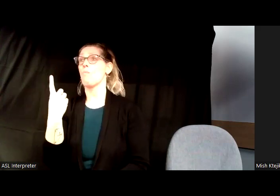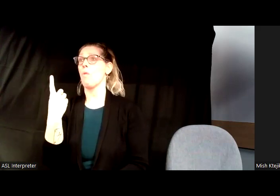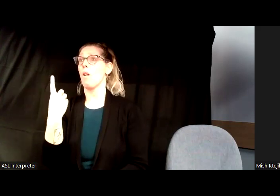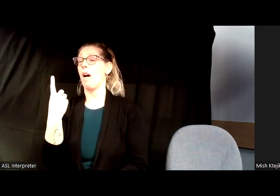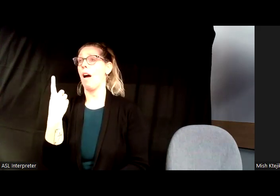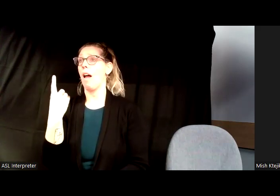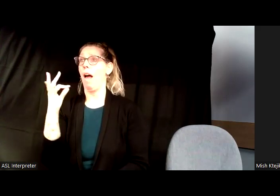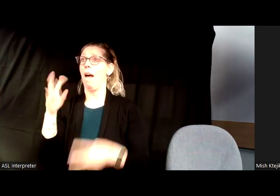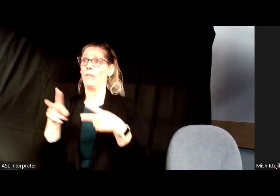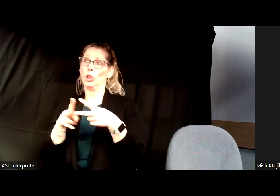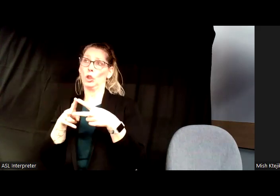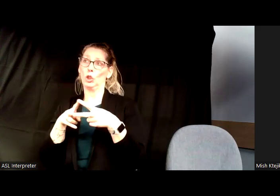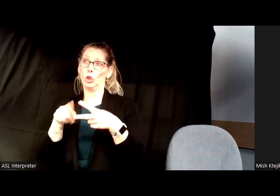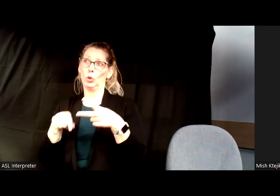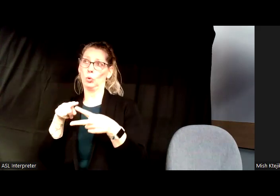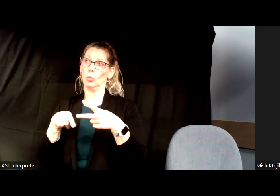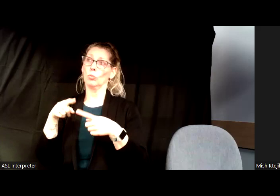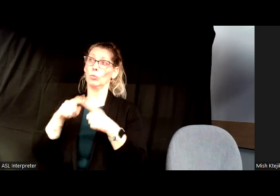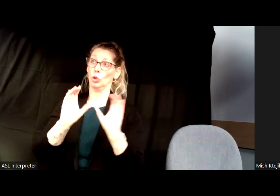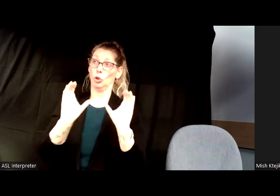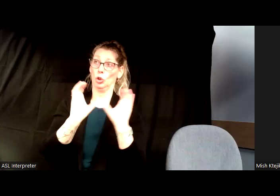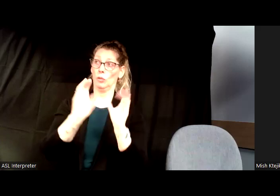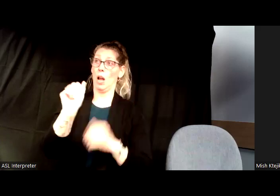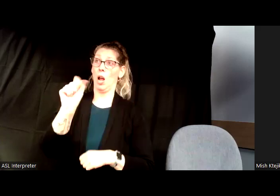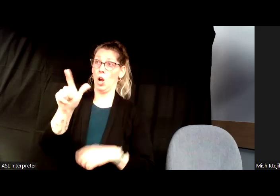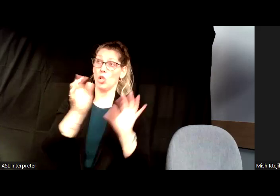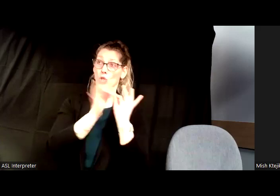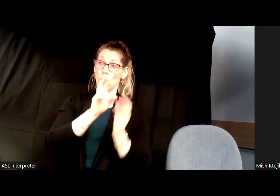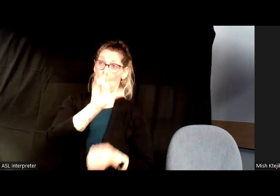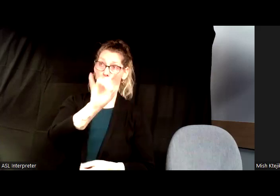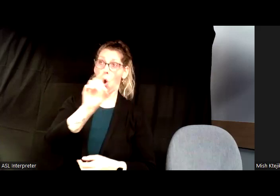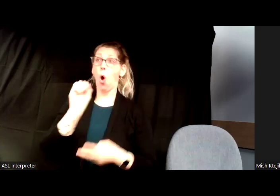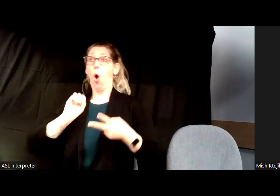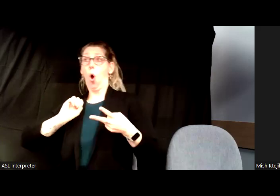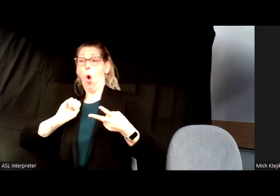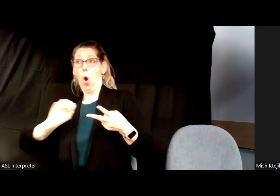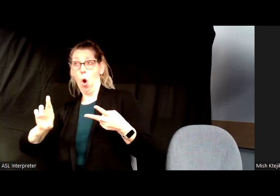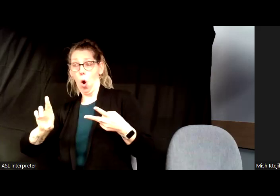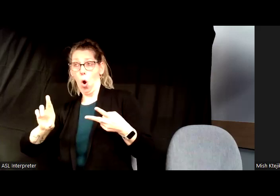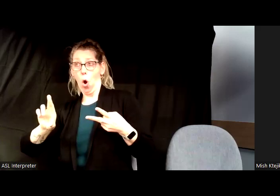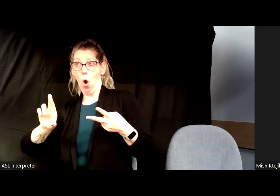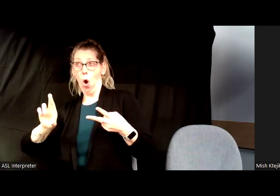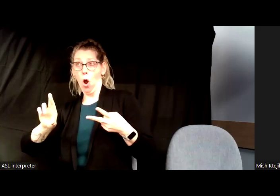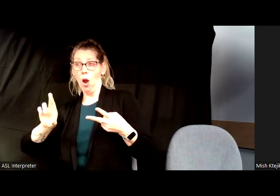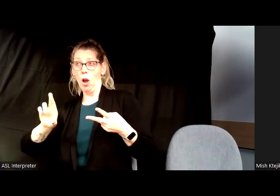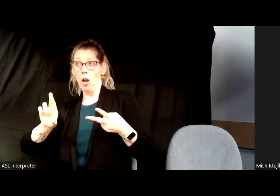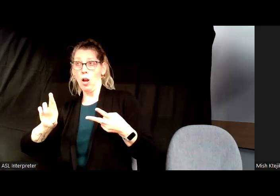Proof of 1 of 2 credentials. Certification from RID, or